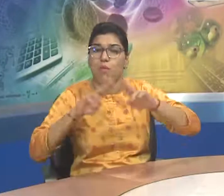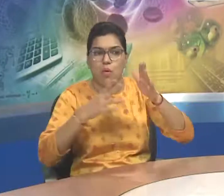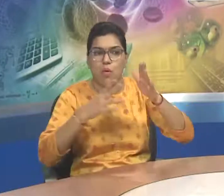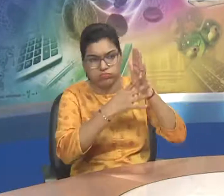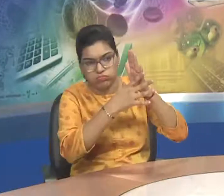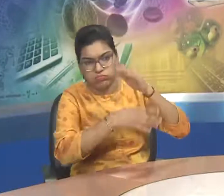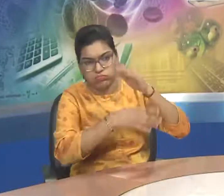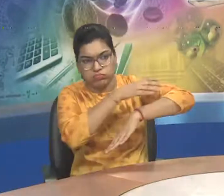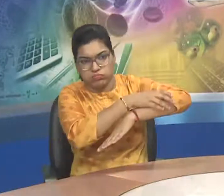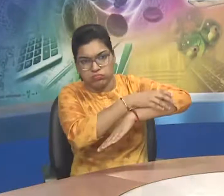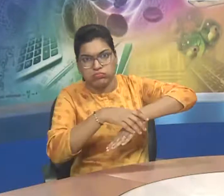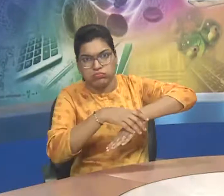skin lesions